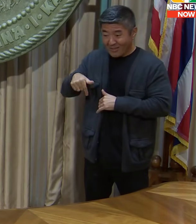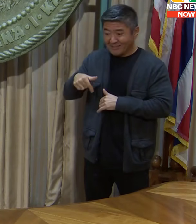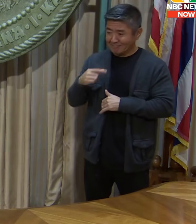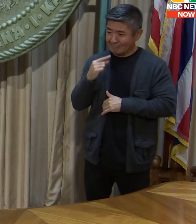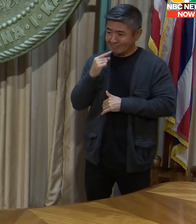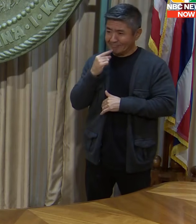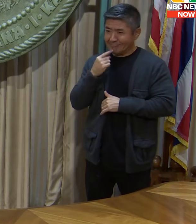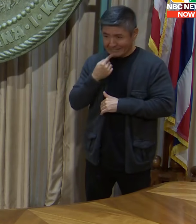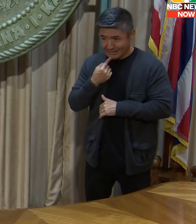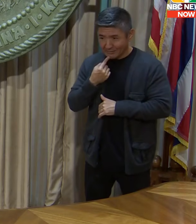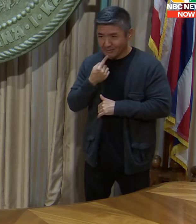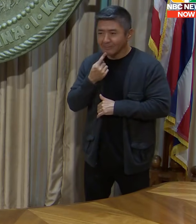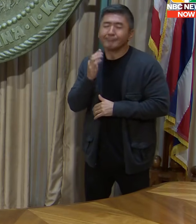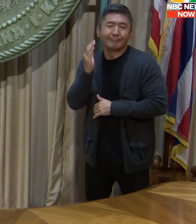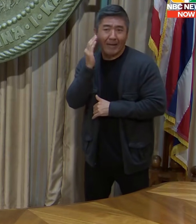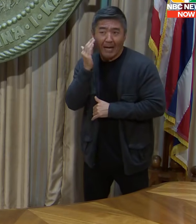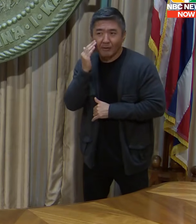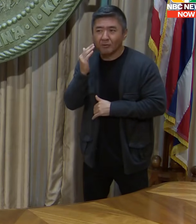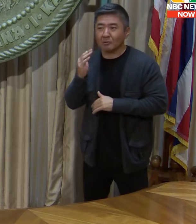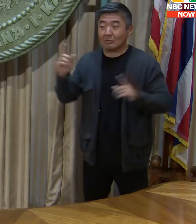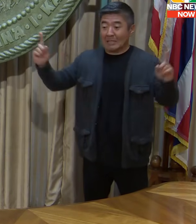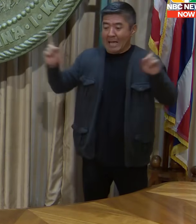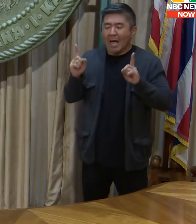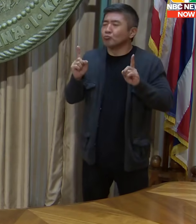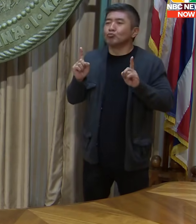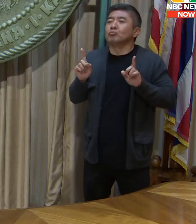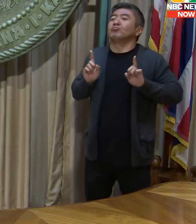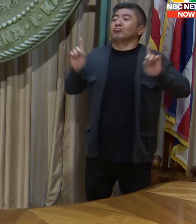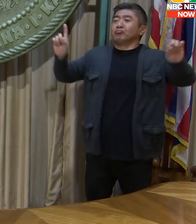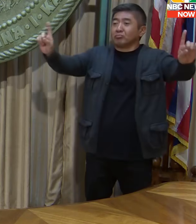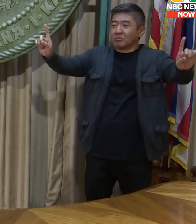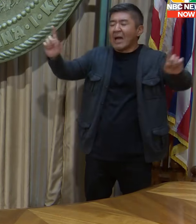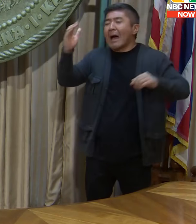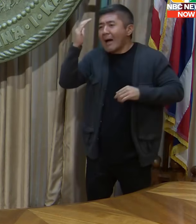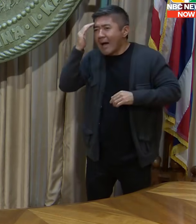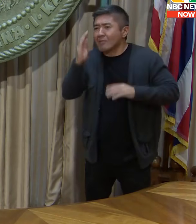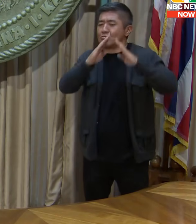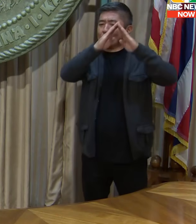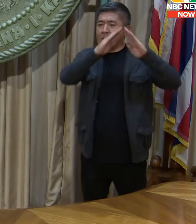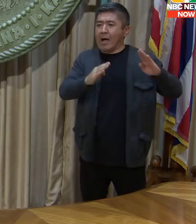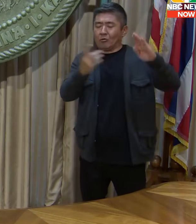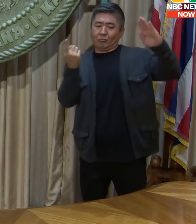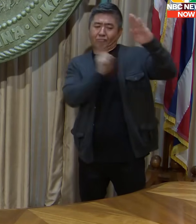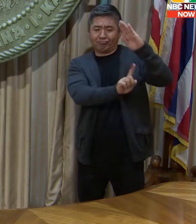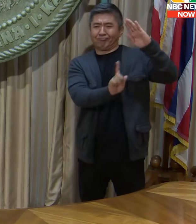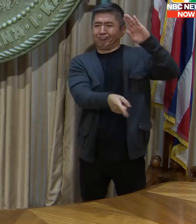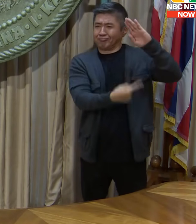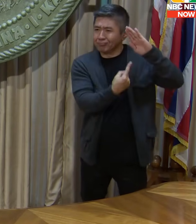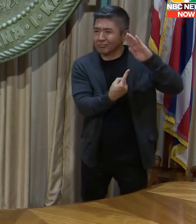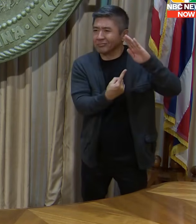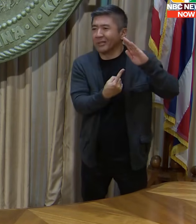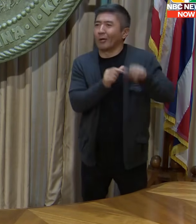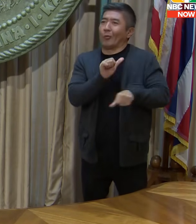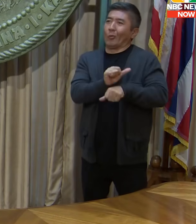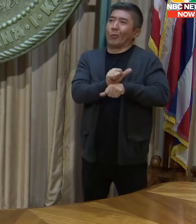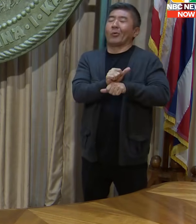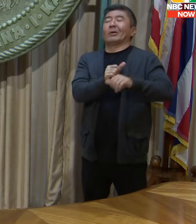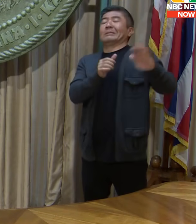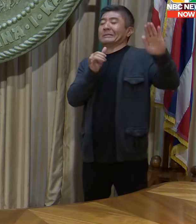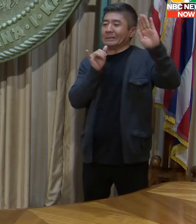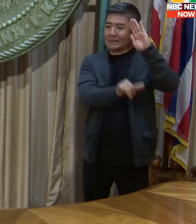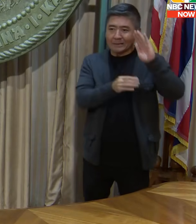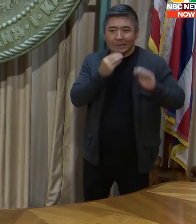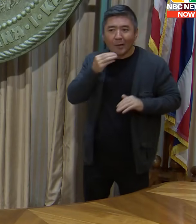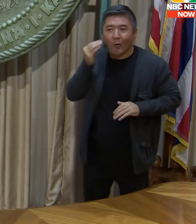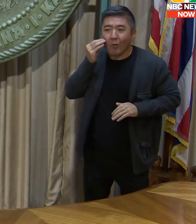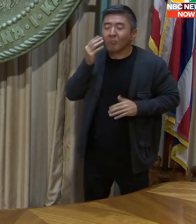to social distancing for staying in our homes. Stay at home, work at home policy is about keeping our